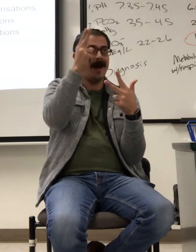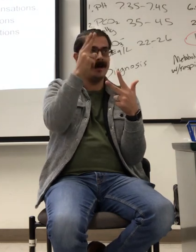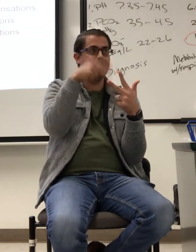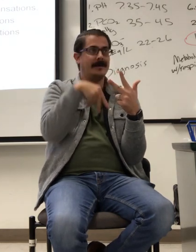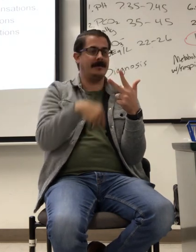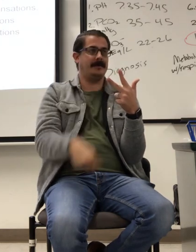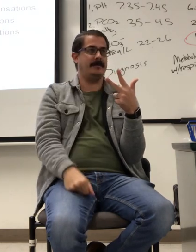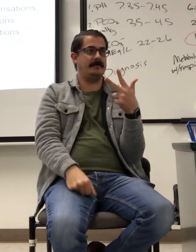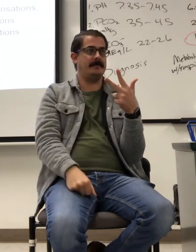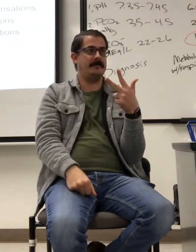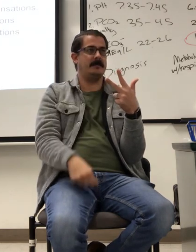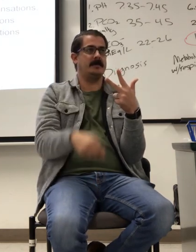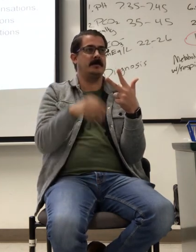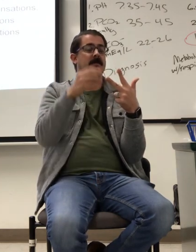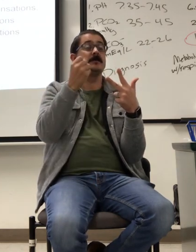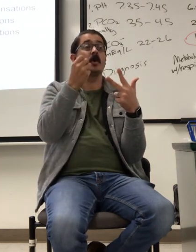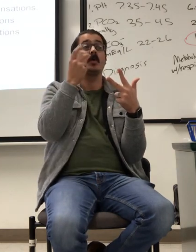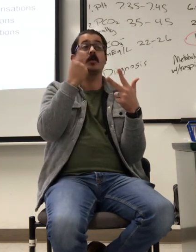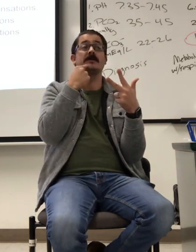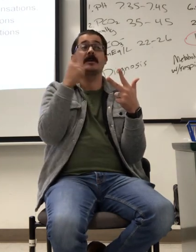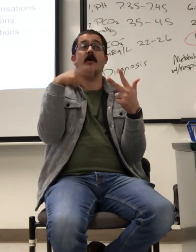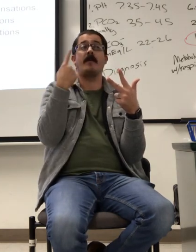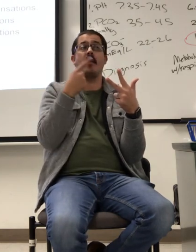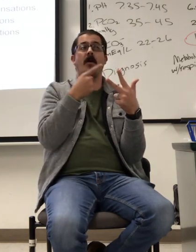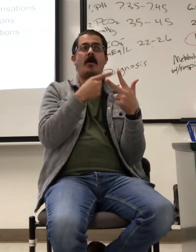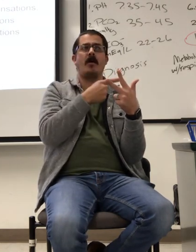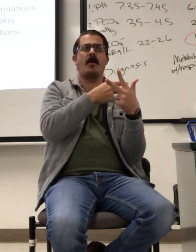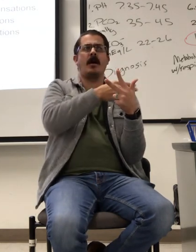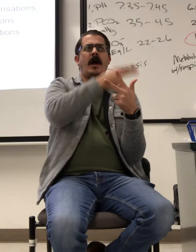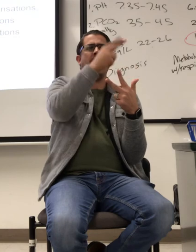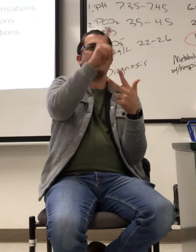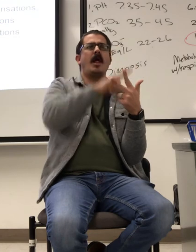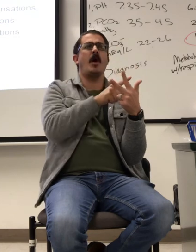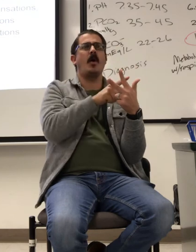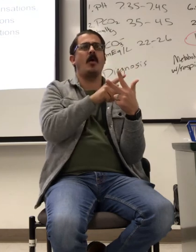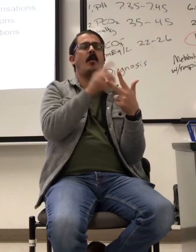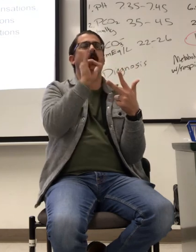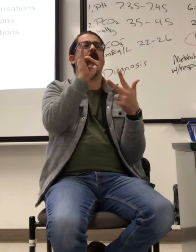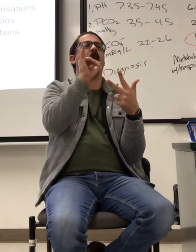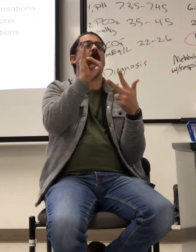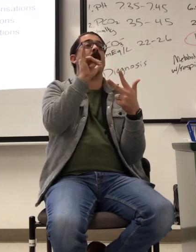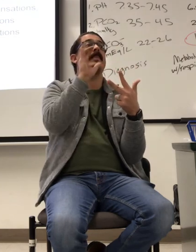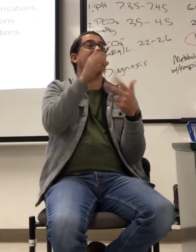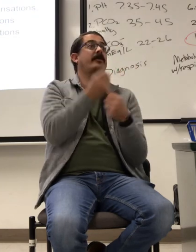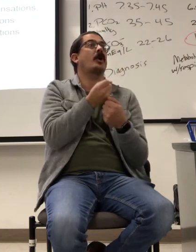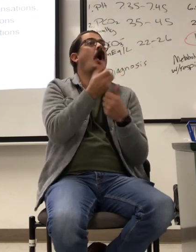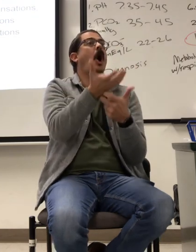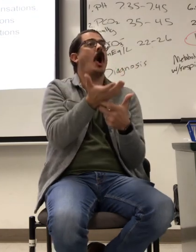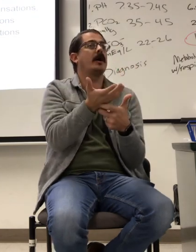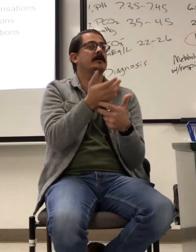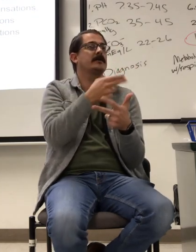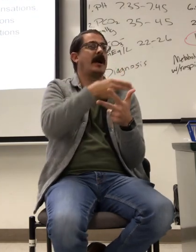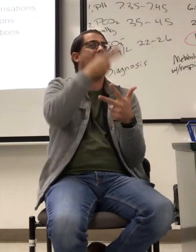high. So all we say is, okay, wait, high, low. Oh, that's the cause.